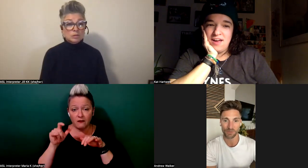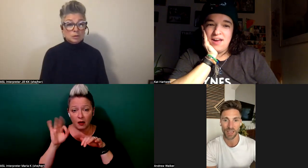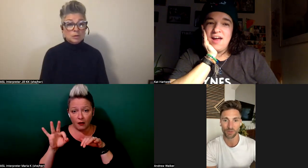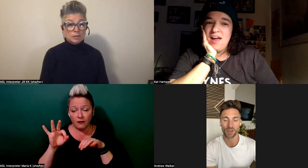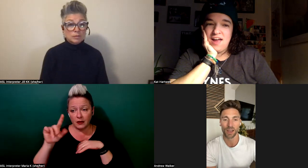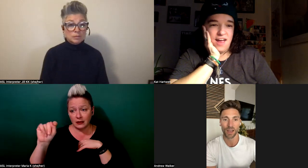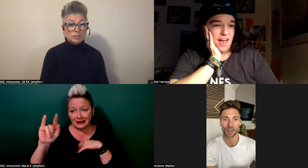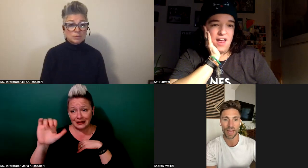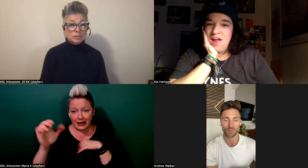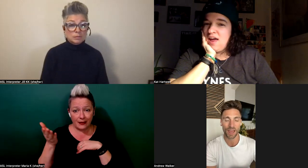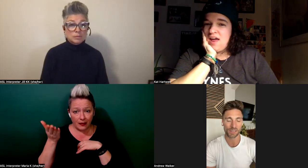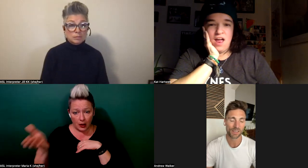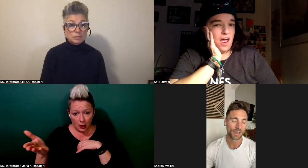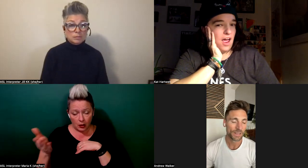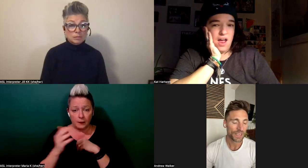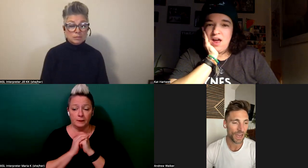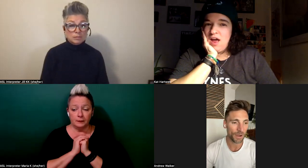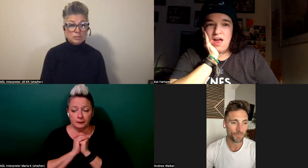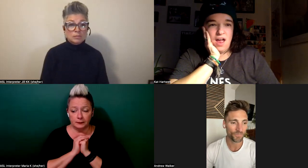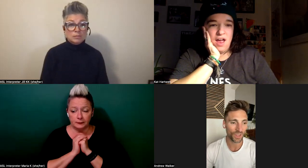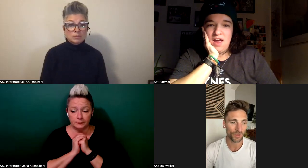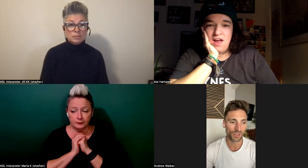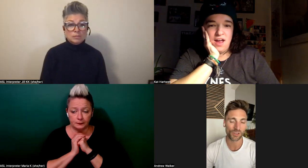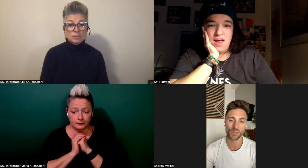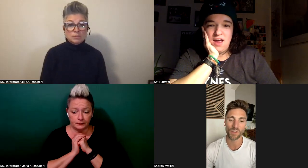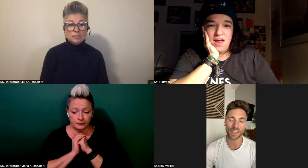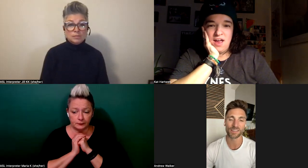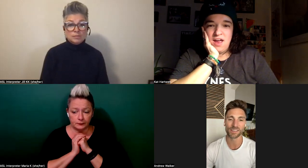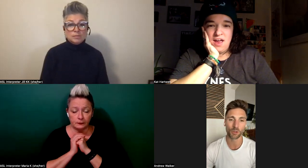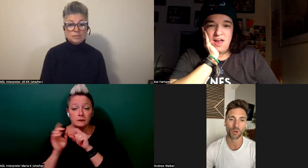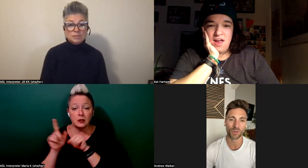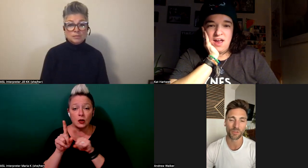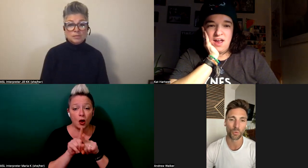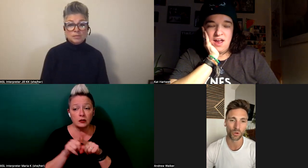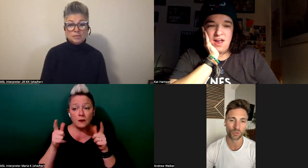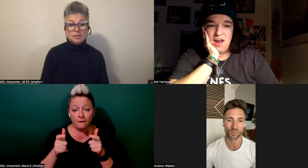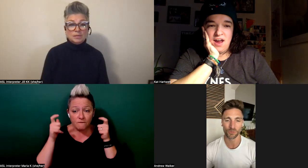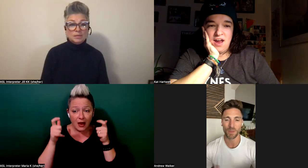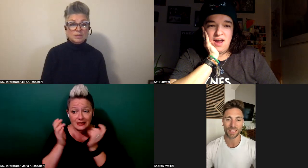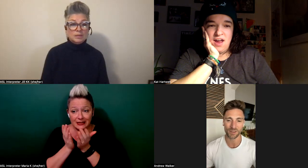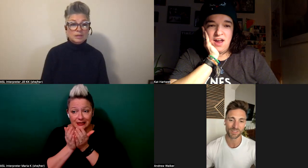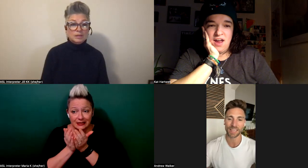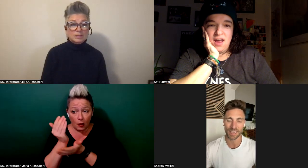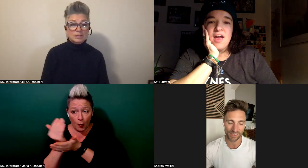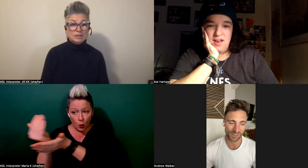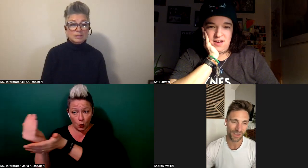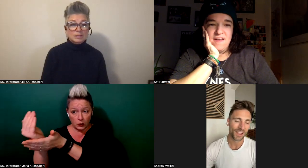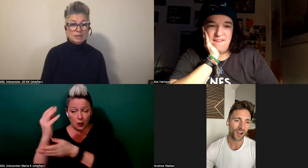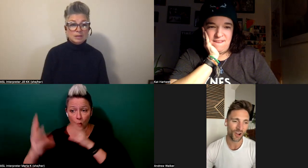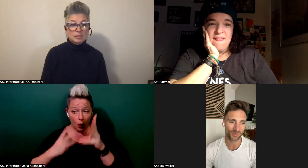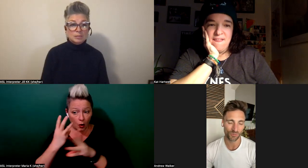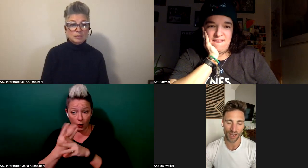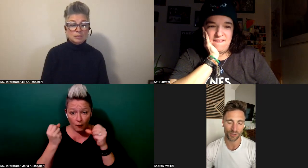Titanic downtown Halifax. There's also the fastest sailboat in the world for many